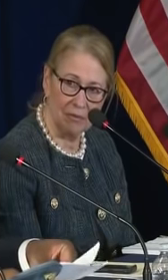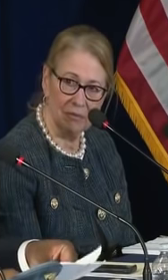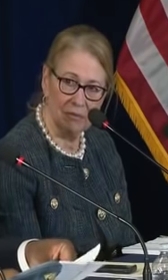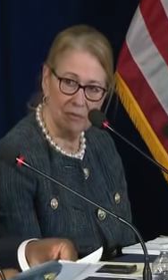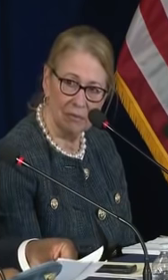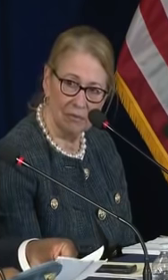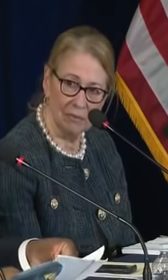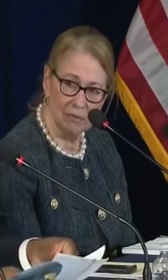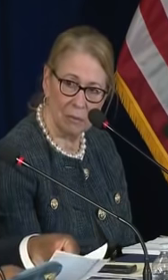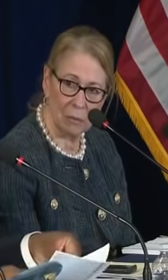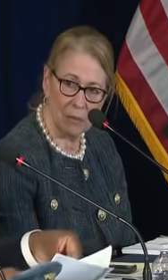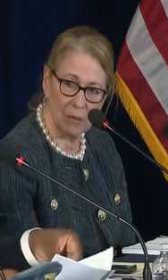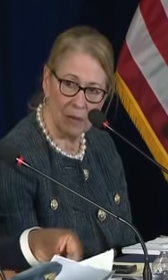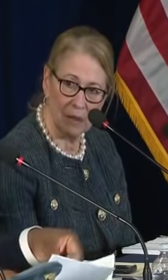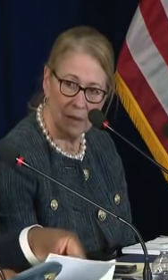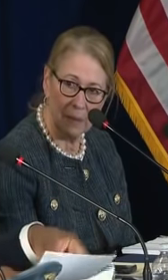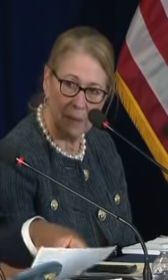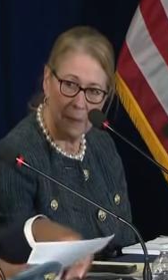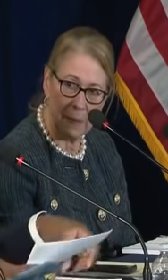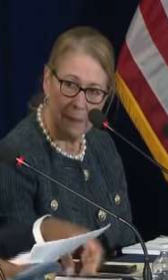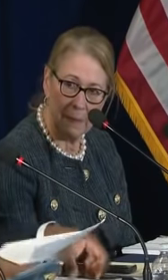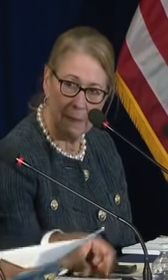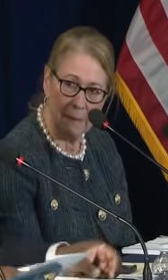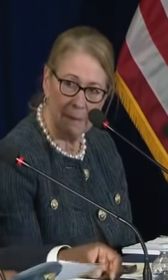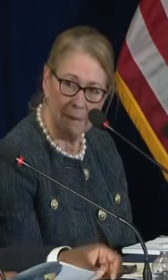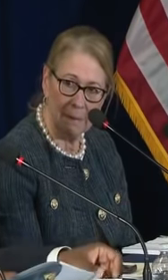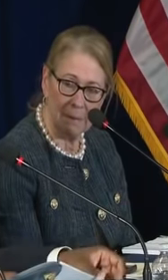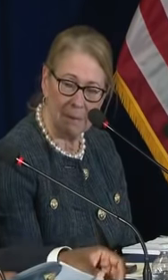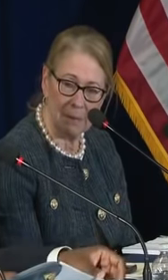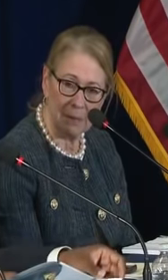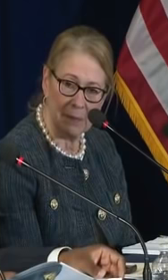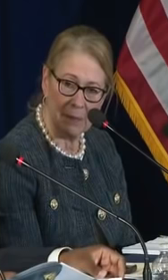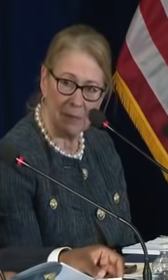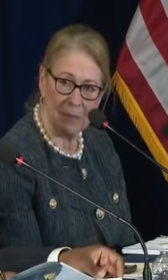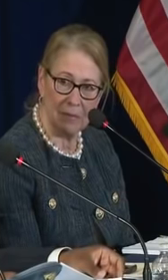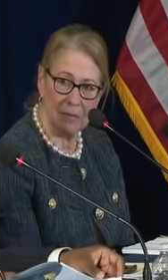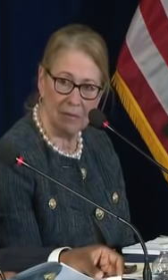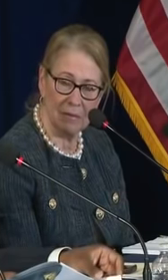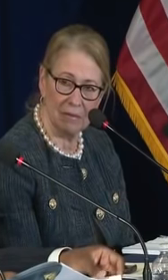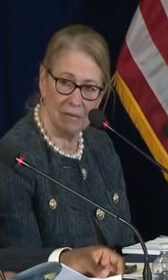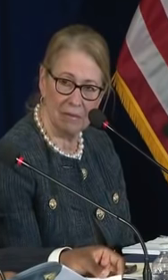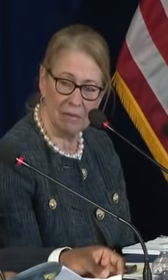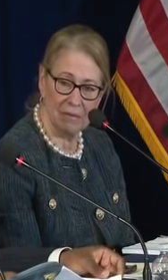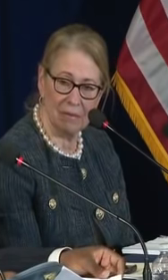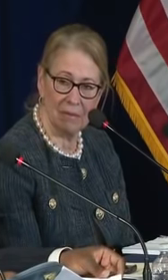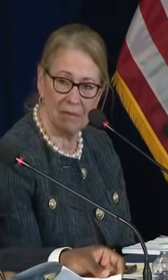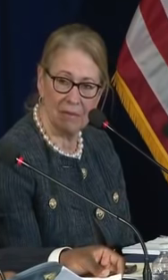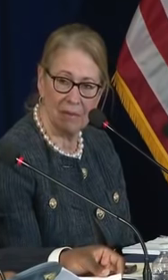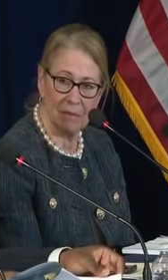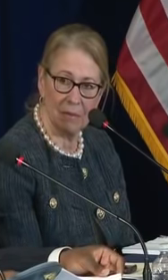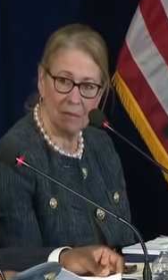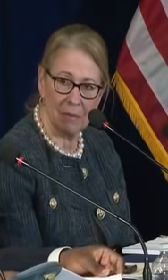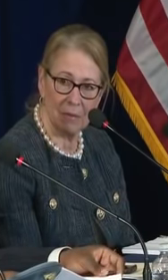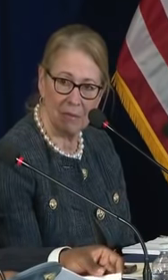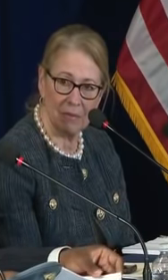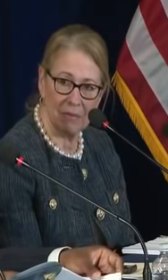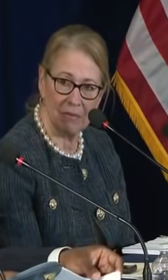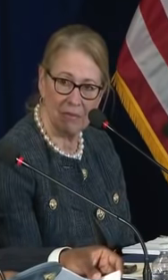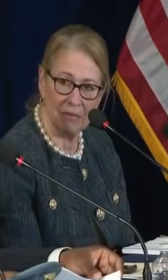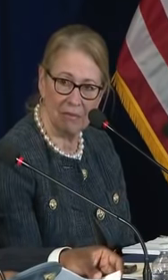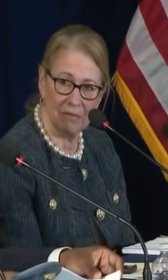available flexibility, we hope additional options will become available through legislation moving through Congress as we speak. The Department of Education is